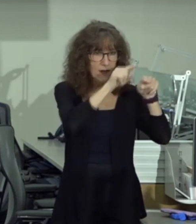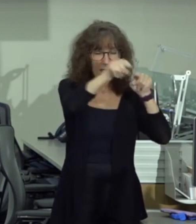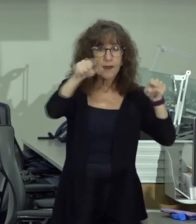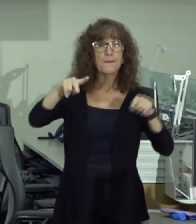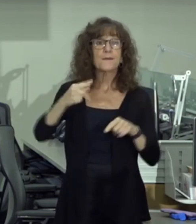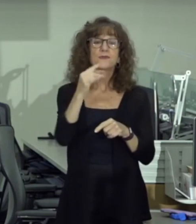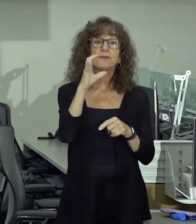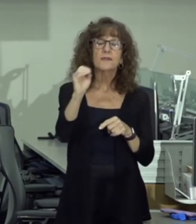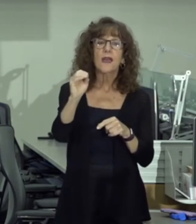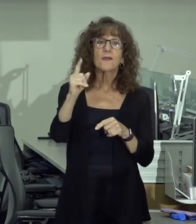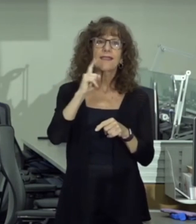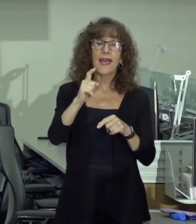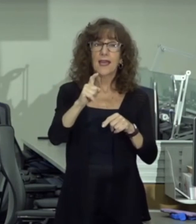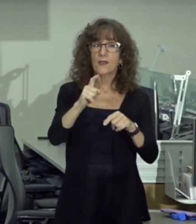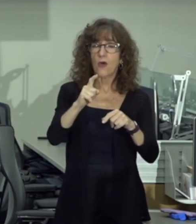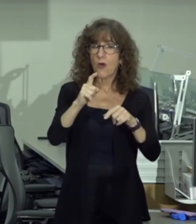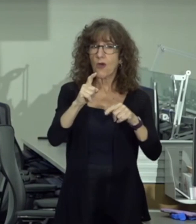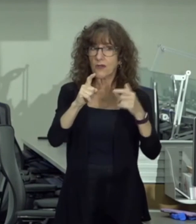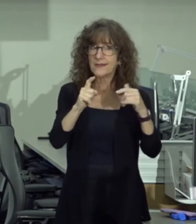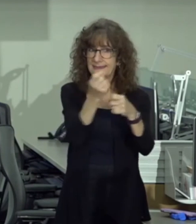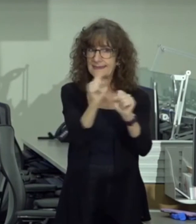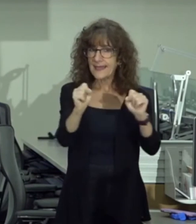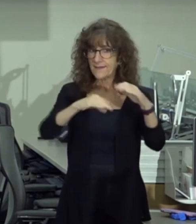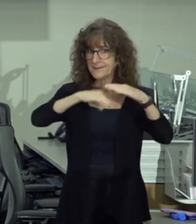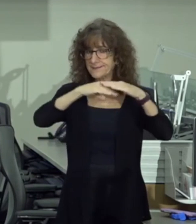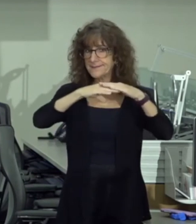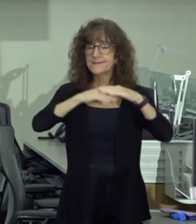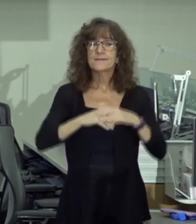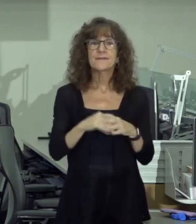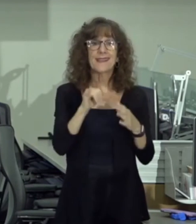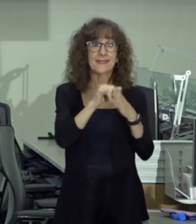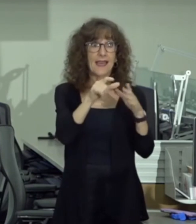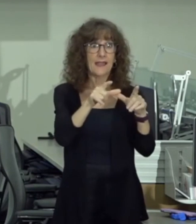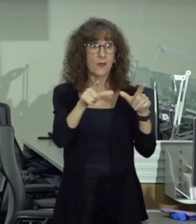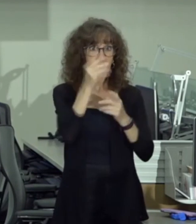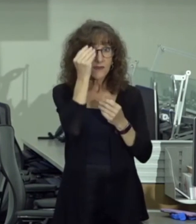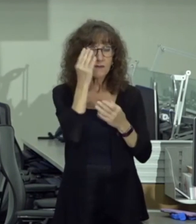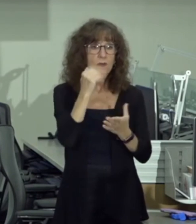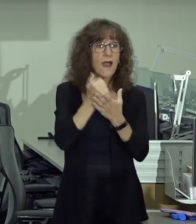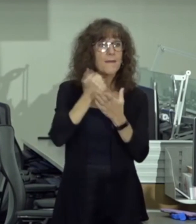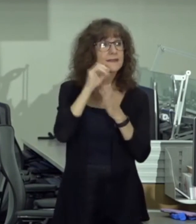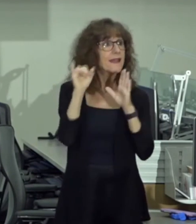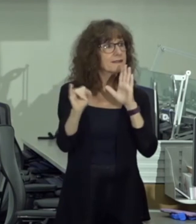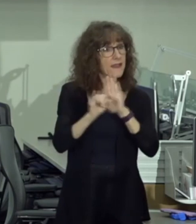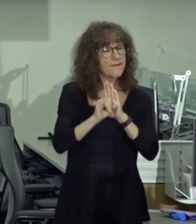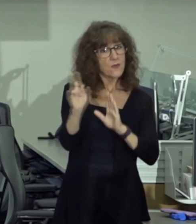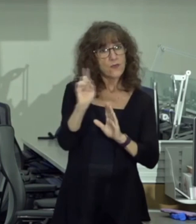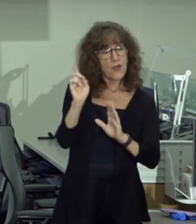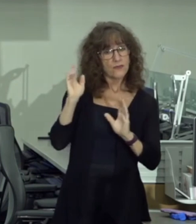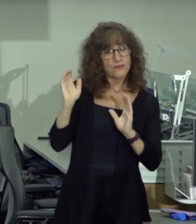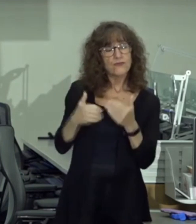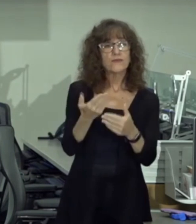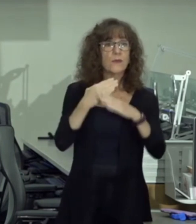Prince George's County that are at or near safe capacity. This location information will help us identify where we need to